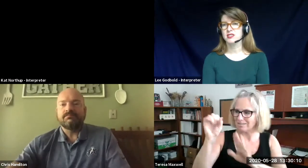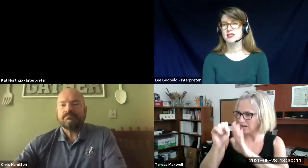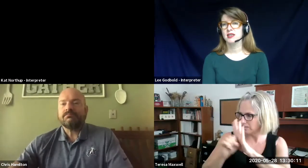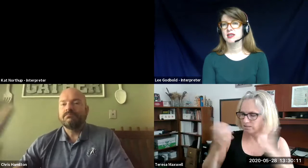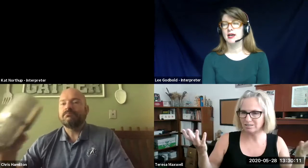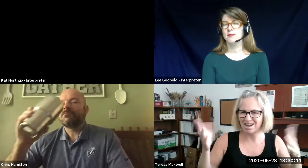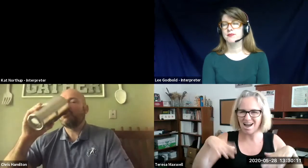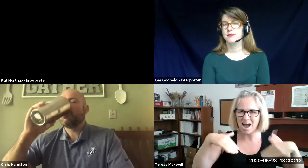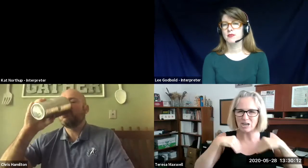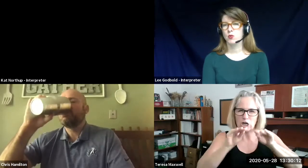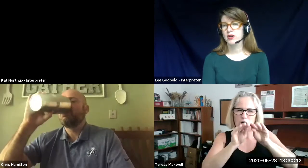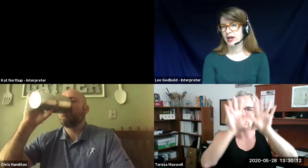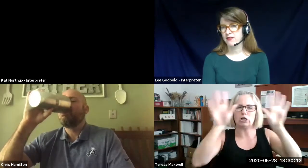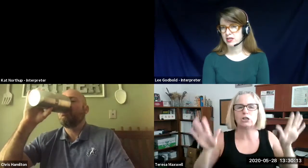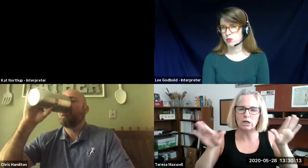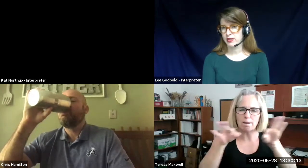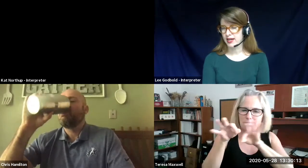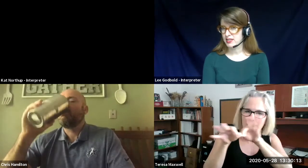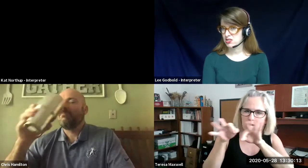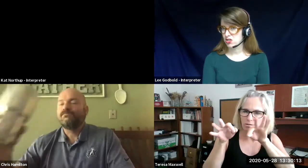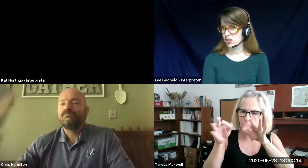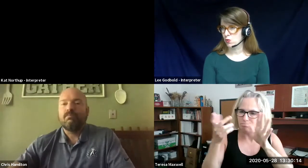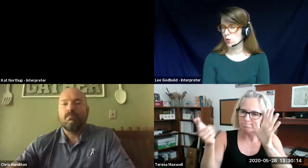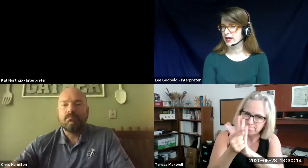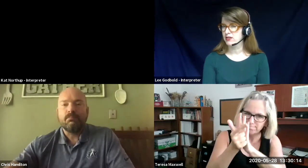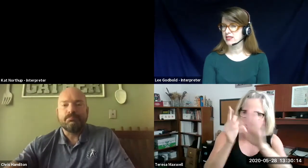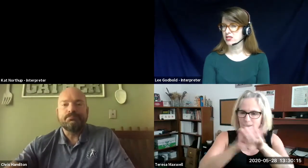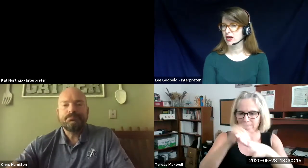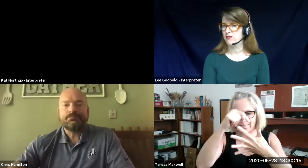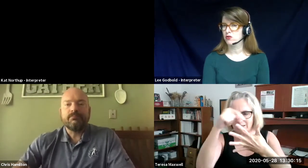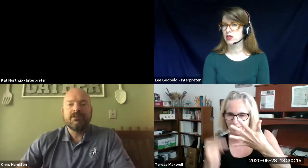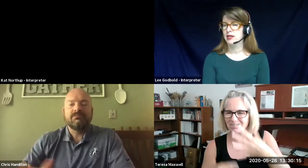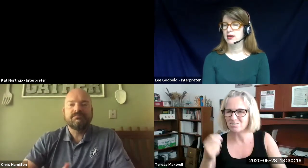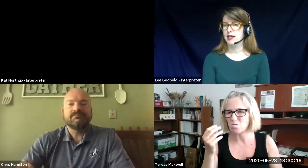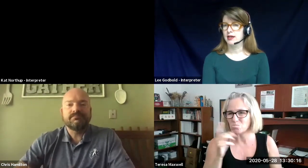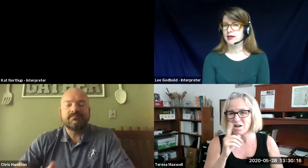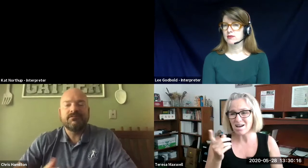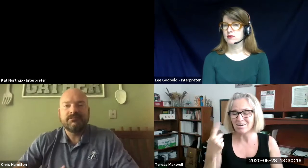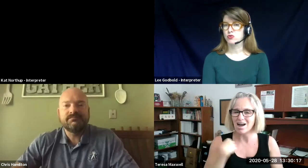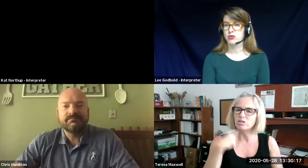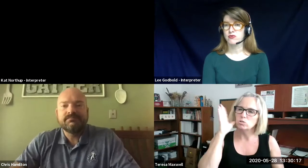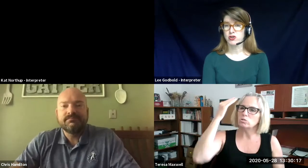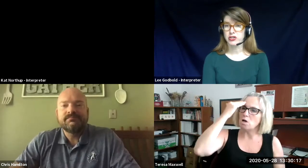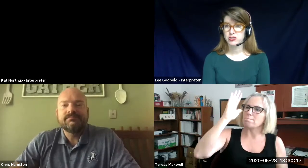competitions. We're having to get more guidance on what out-of-state travel is really referring to.